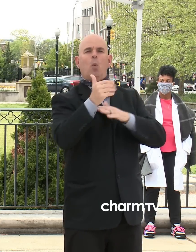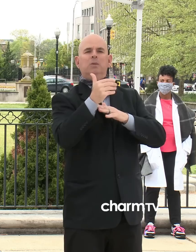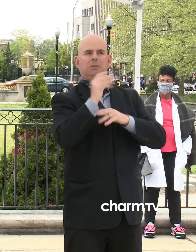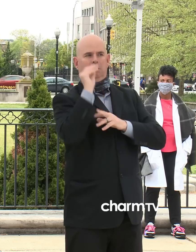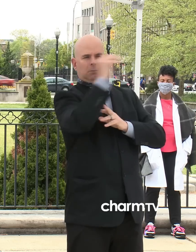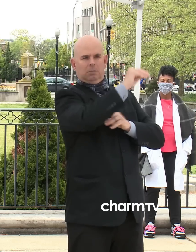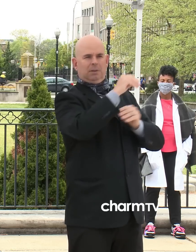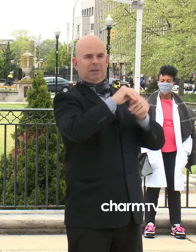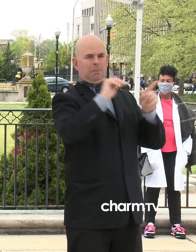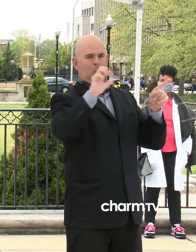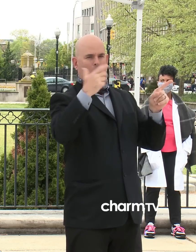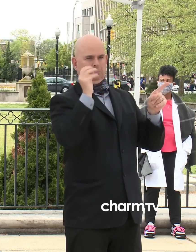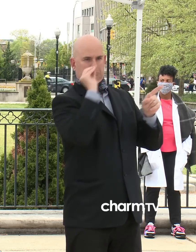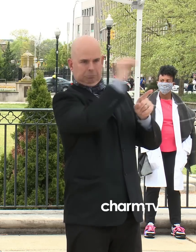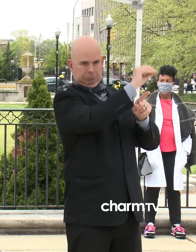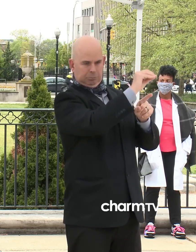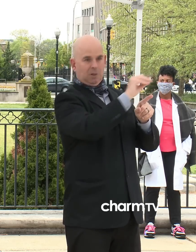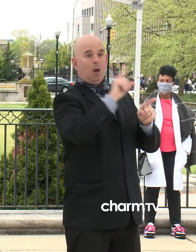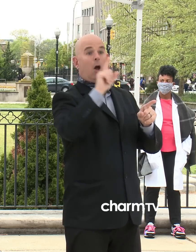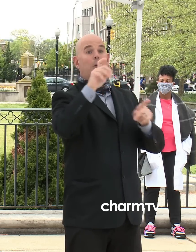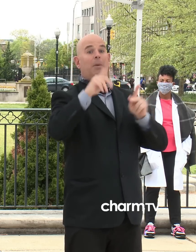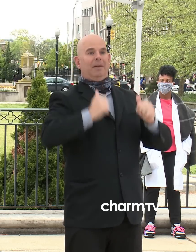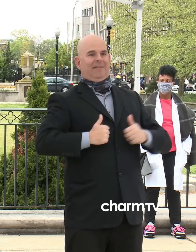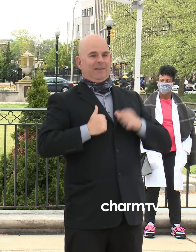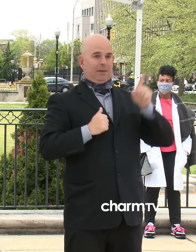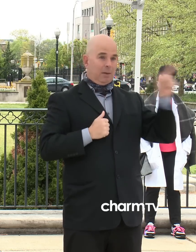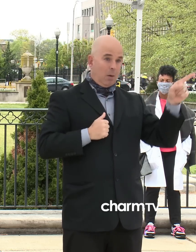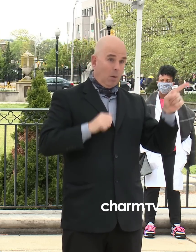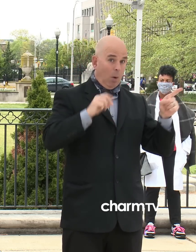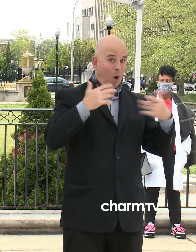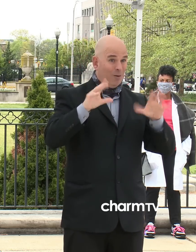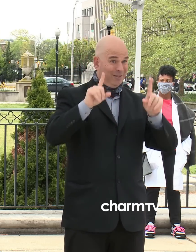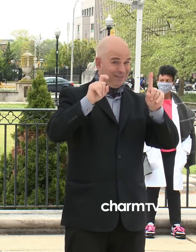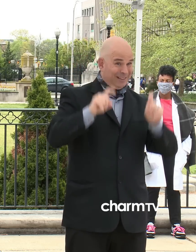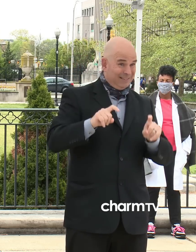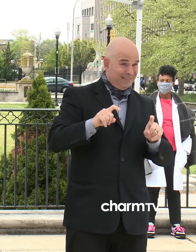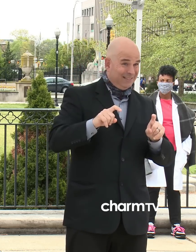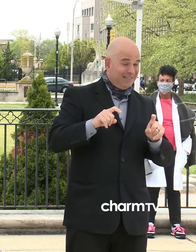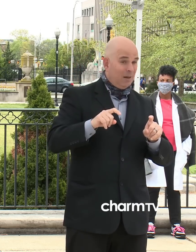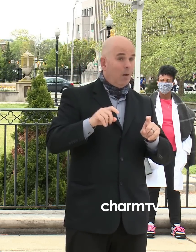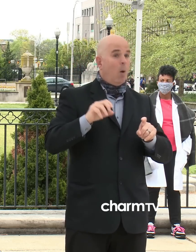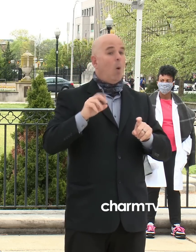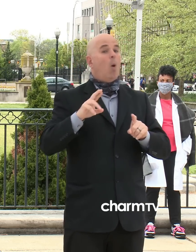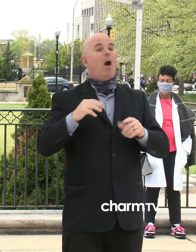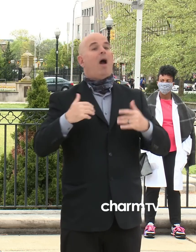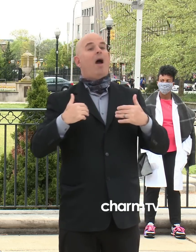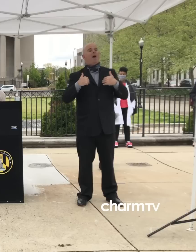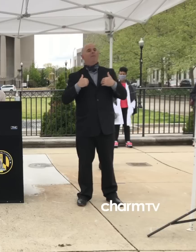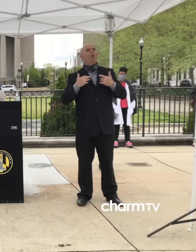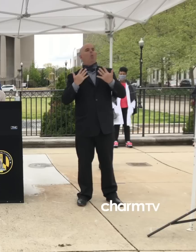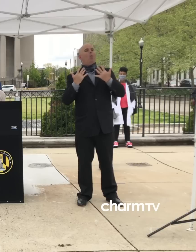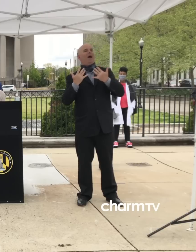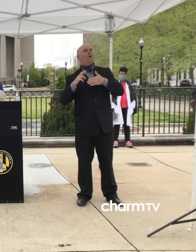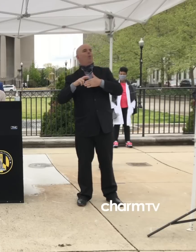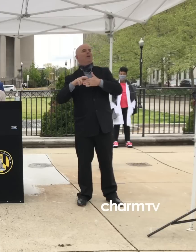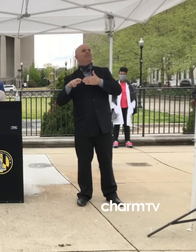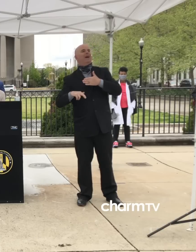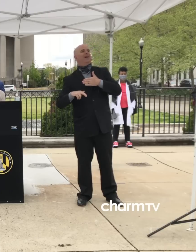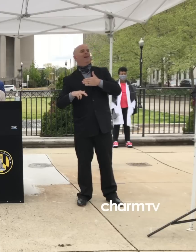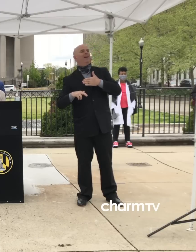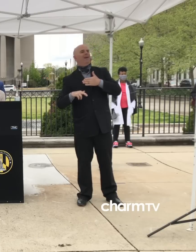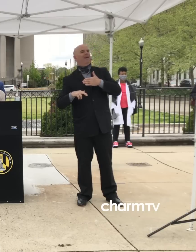isolating 100 people who have either tested for COVID-19 or are awaiting their test results or have tested positive. I guess the other thing